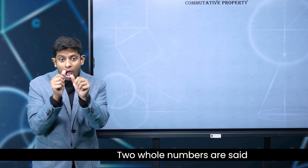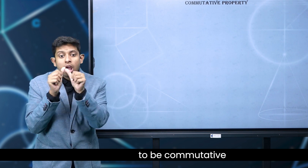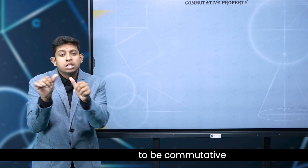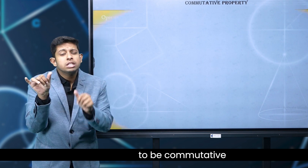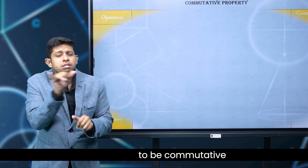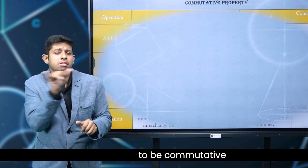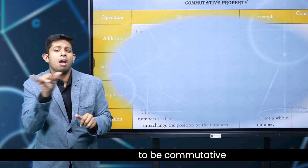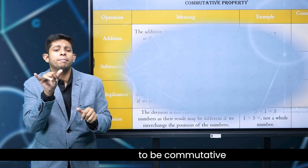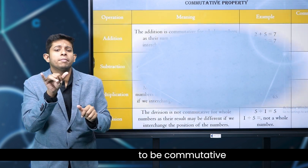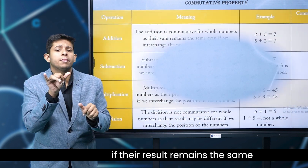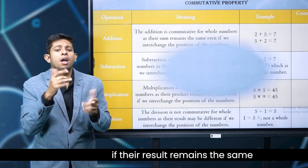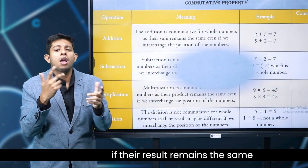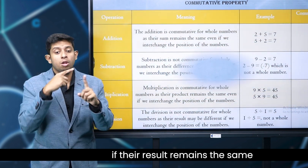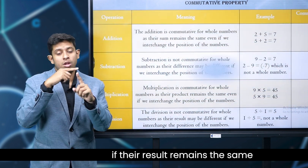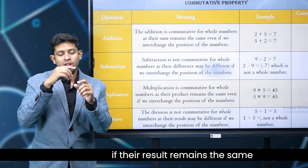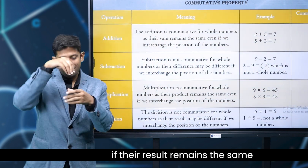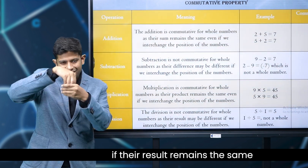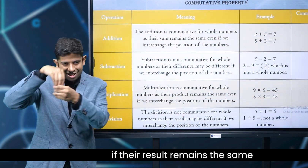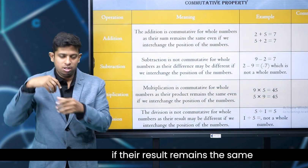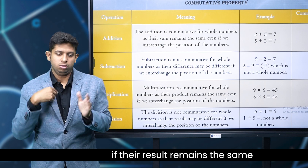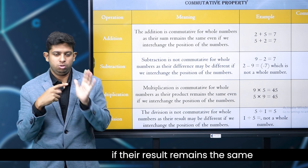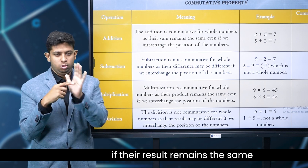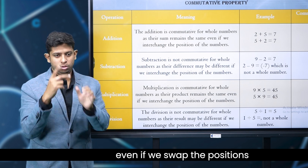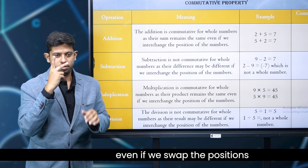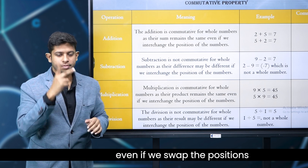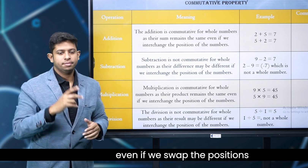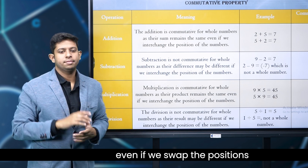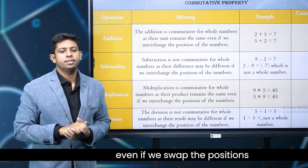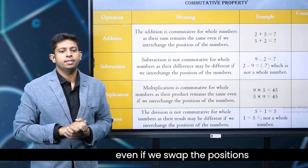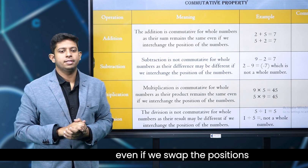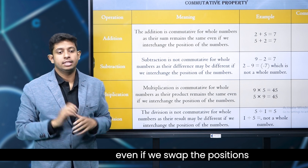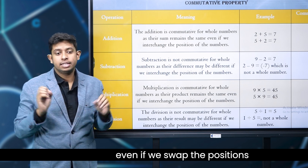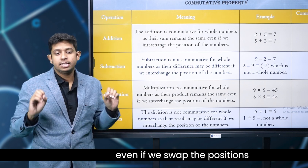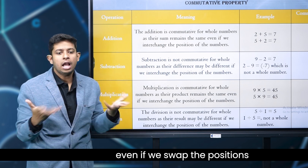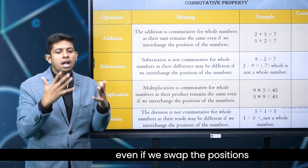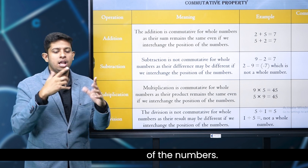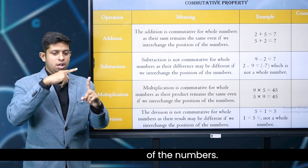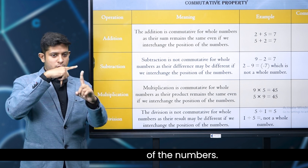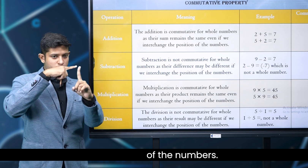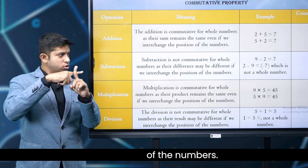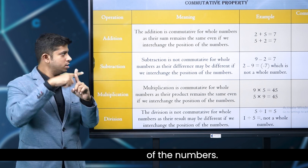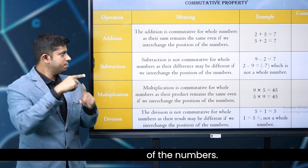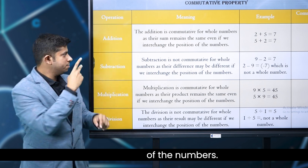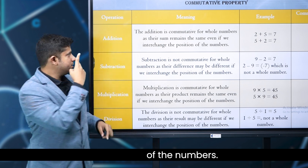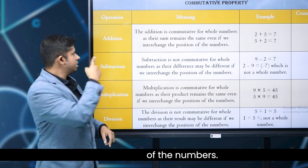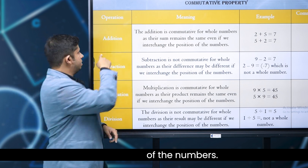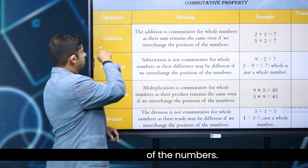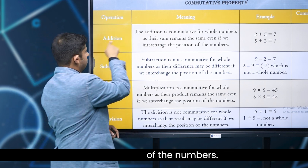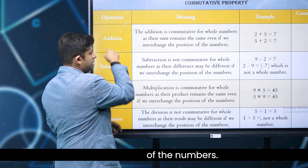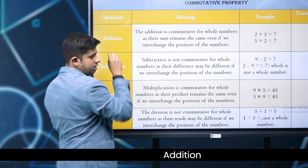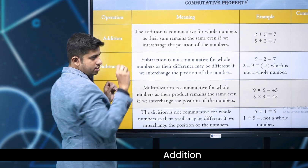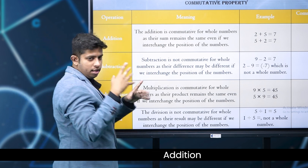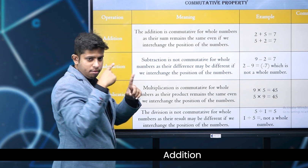be commutative if their result remains the same even if we swap the positions of the numbers. Addition.